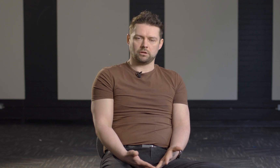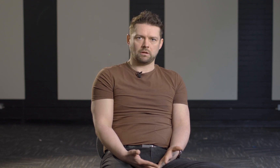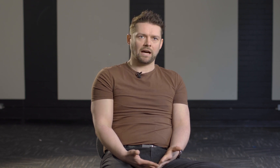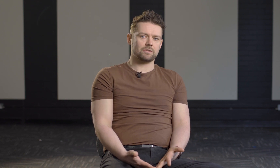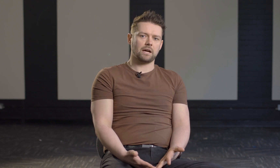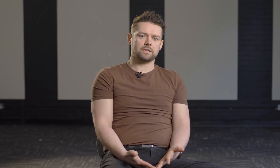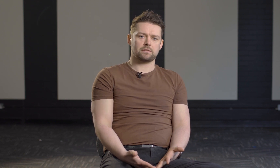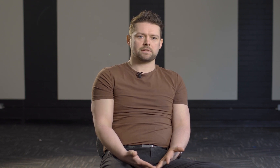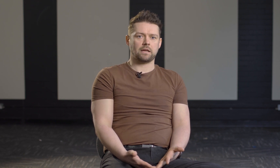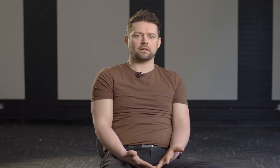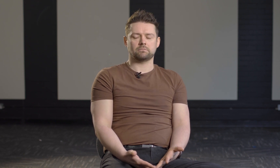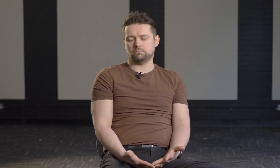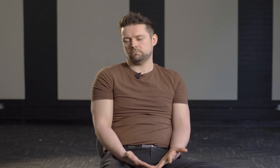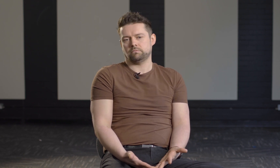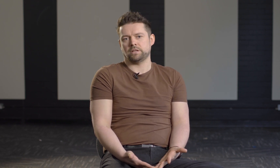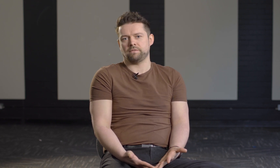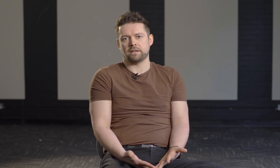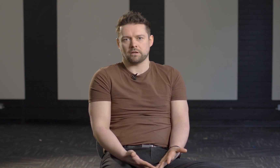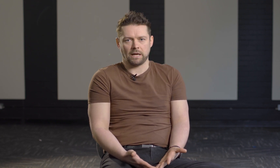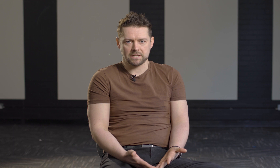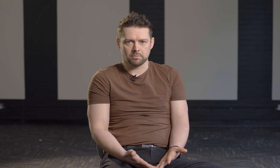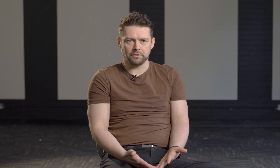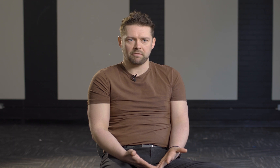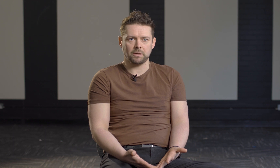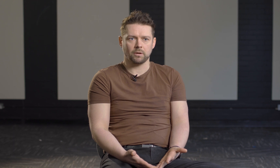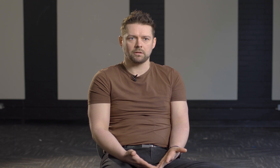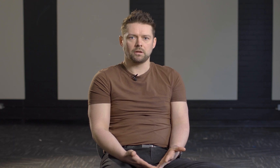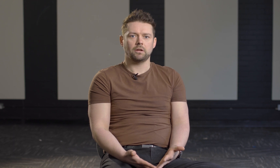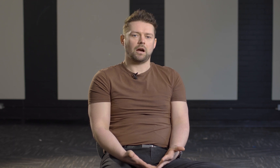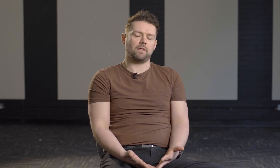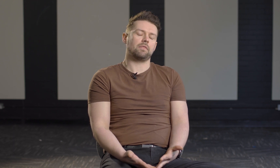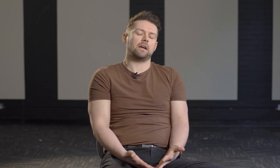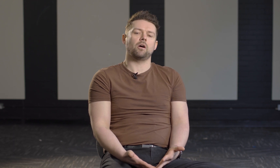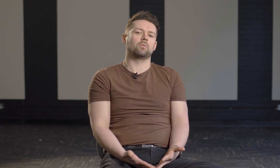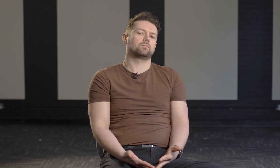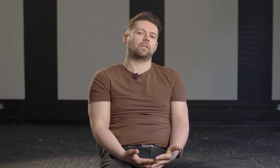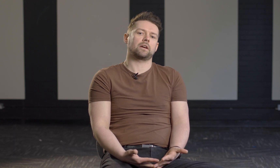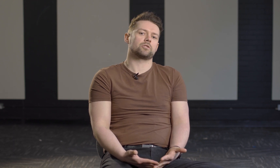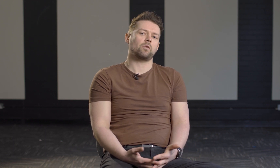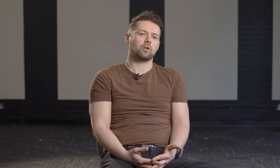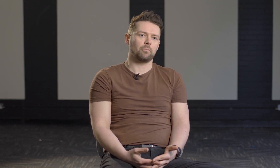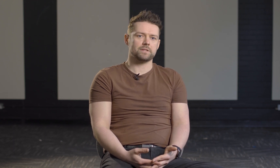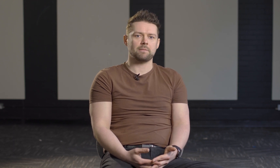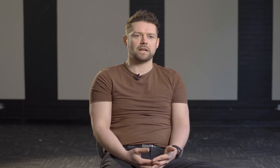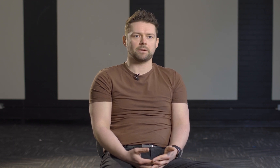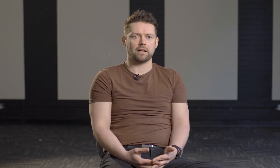can advertise saying this event is going to be accessible for deaf people, and then they know that they can just rock up the same as anybody else